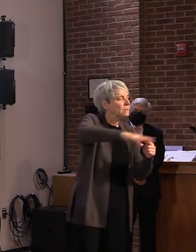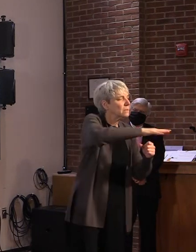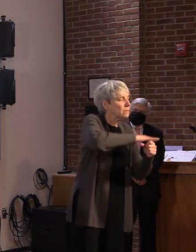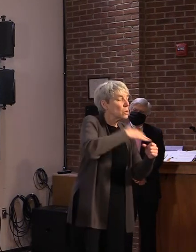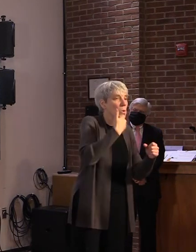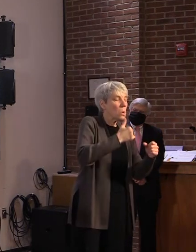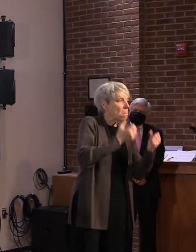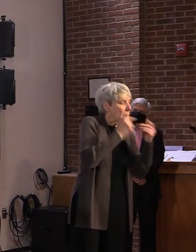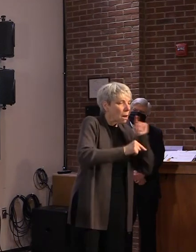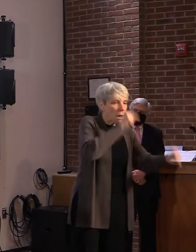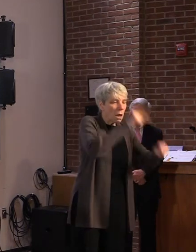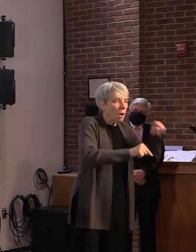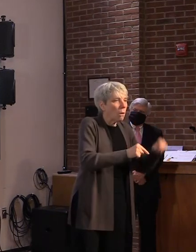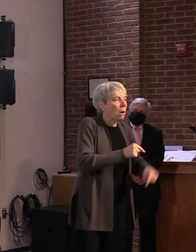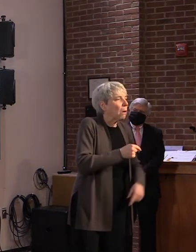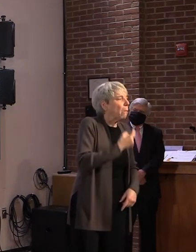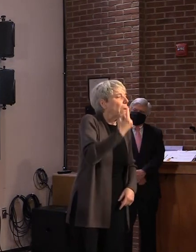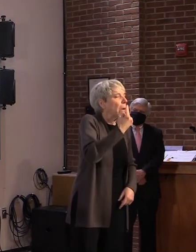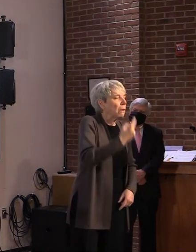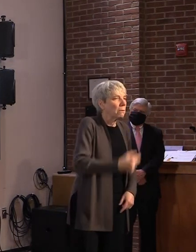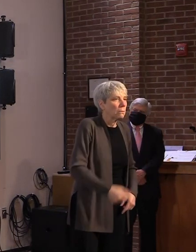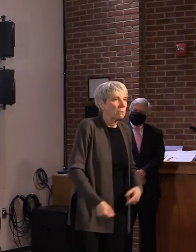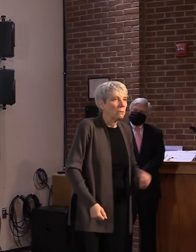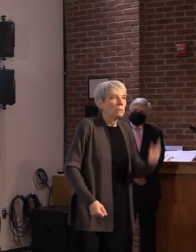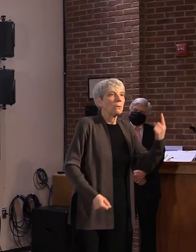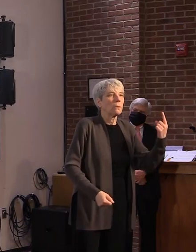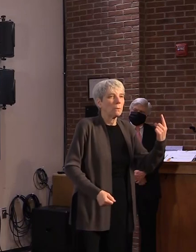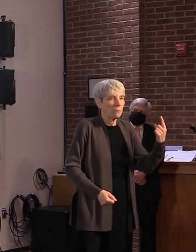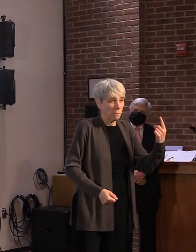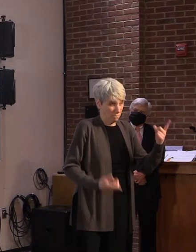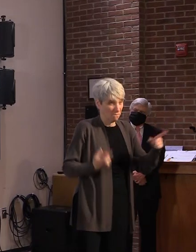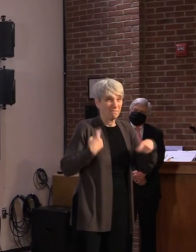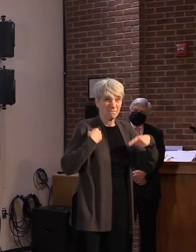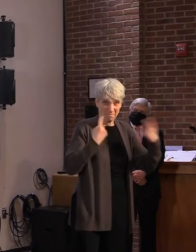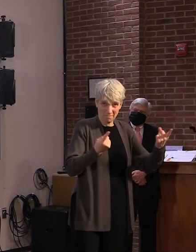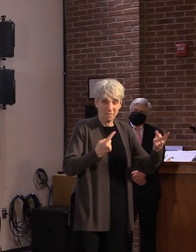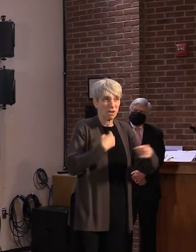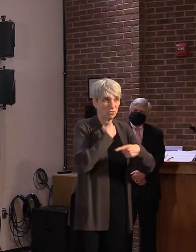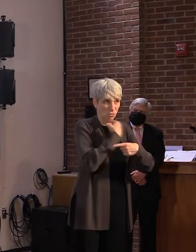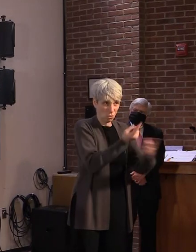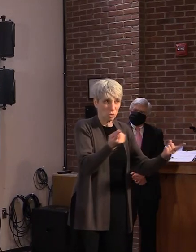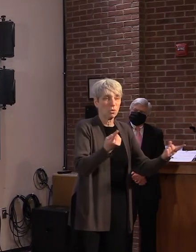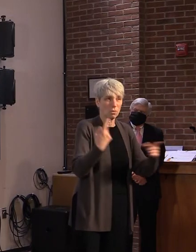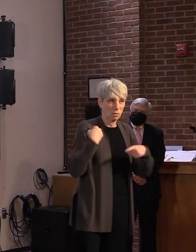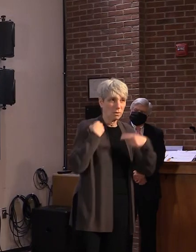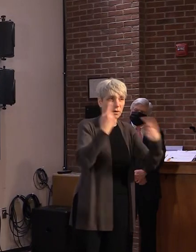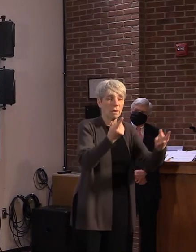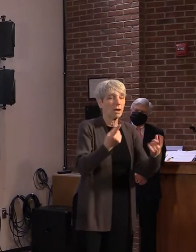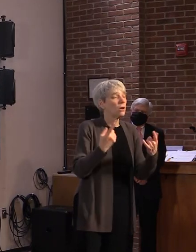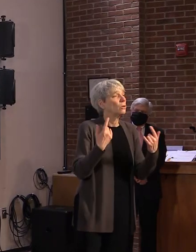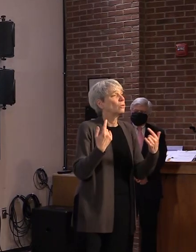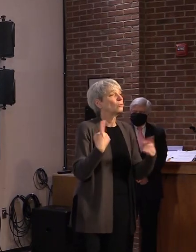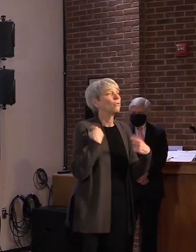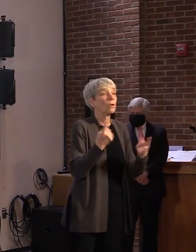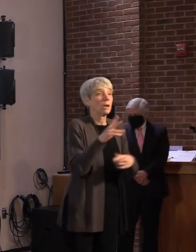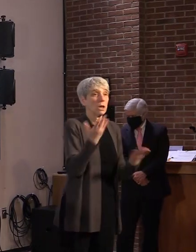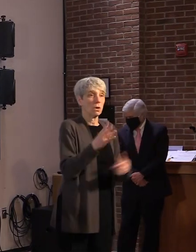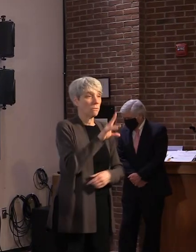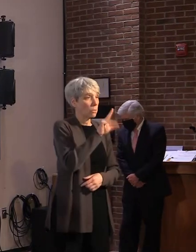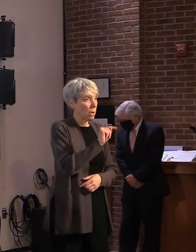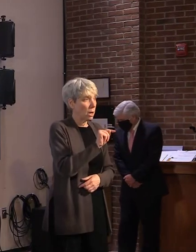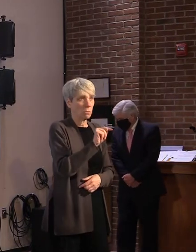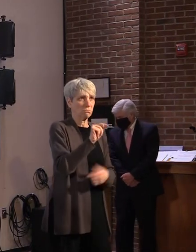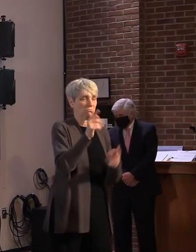pretty consistent in saying, we don't think there's been a high level of virus circulating in the community, either in the